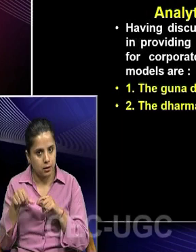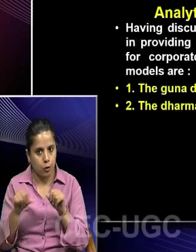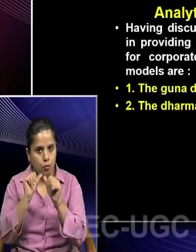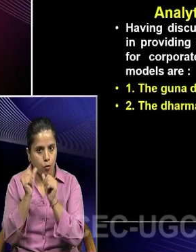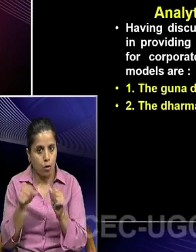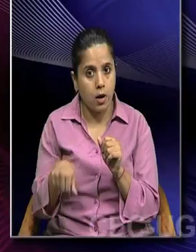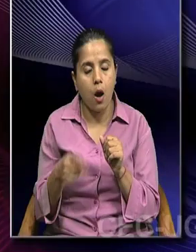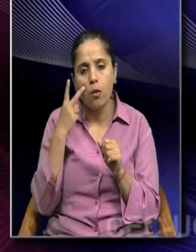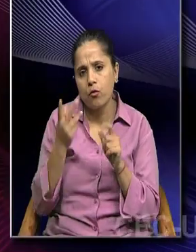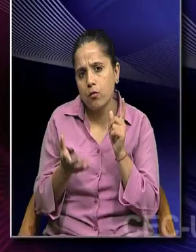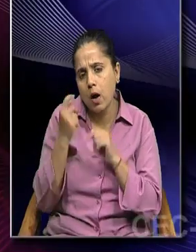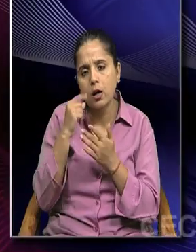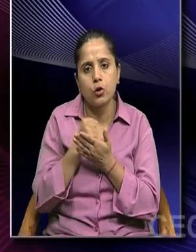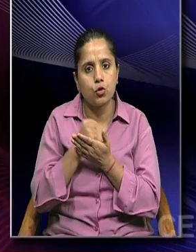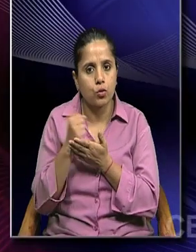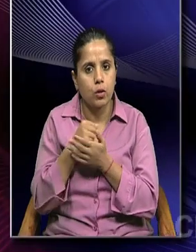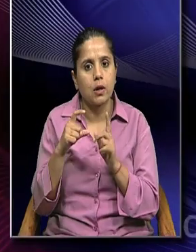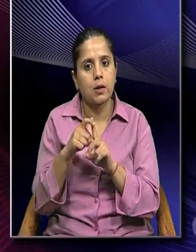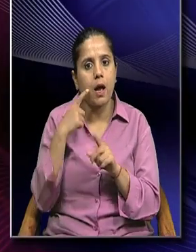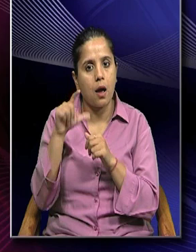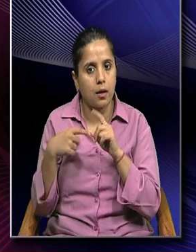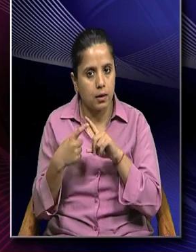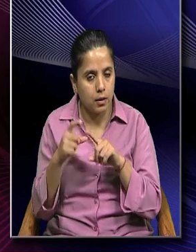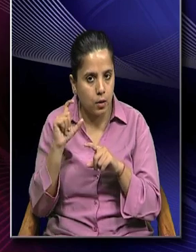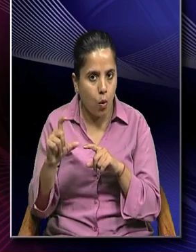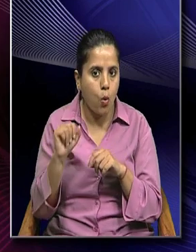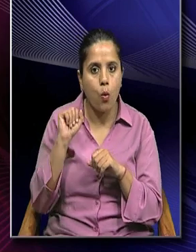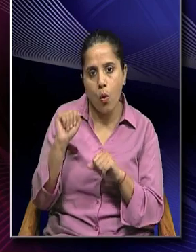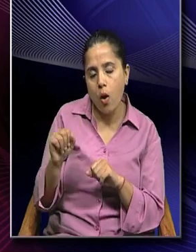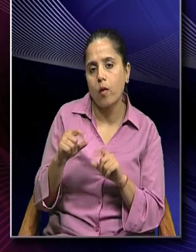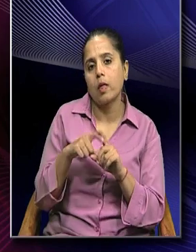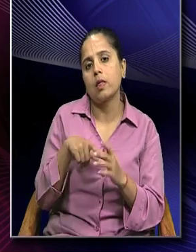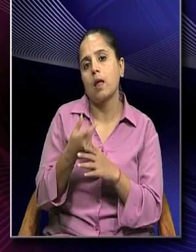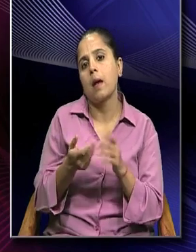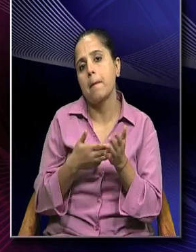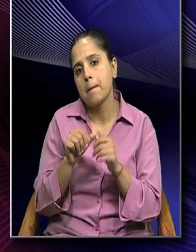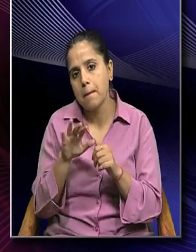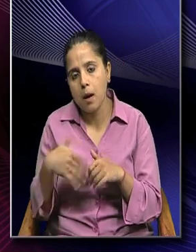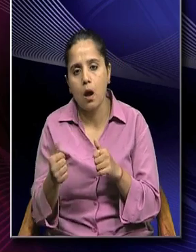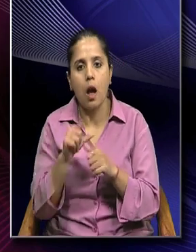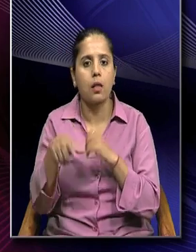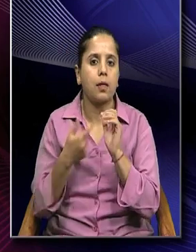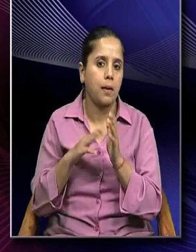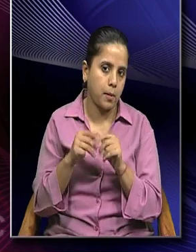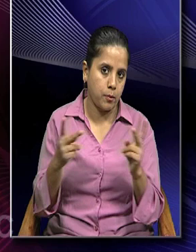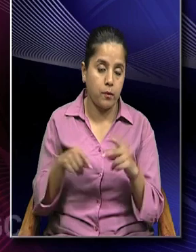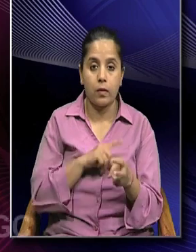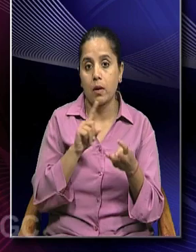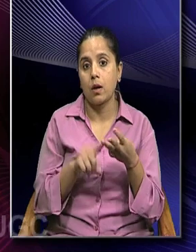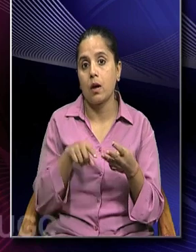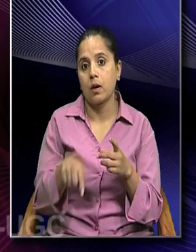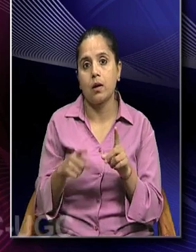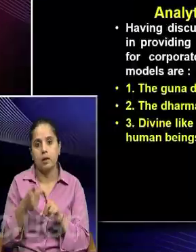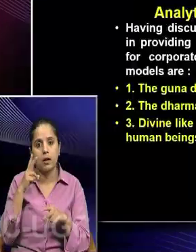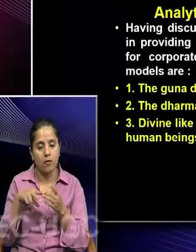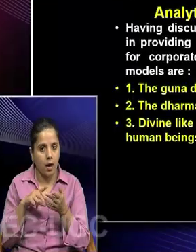to find the dialects of Dharma and Adharma in the form of a model. The third one is divine like and